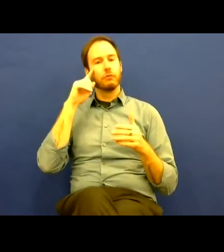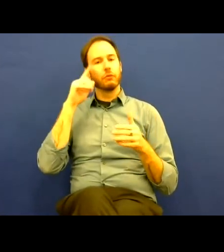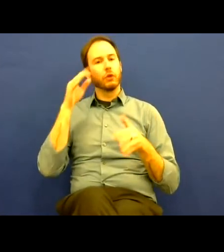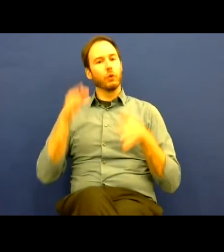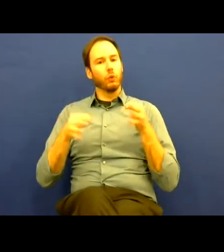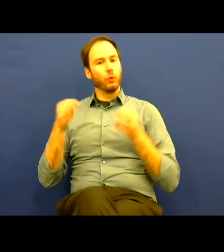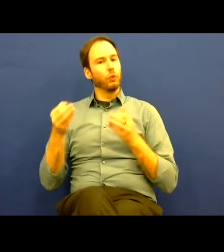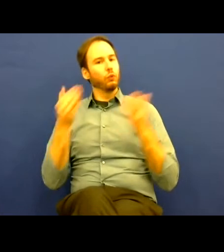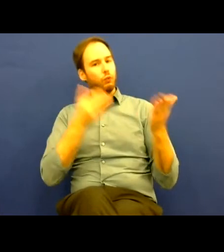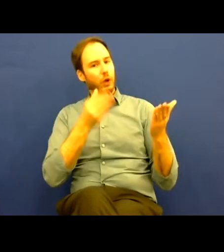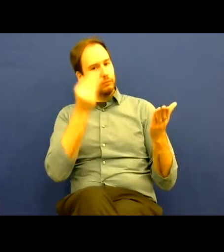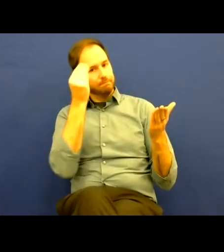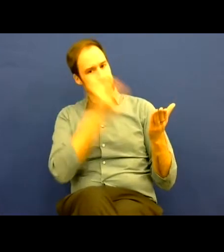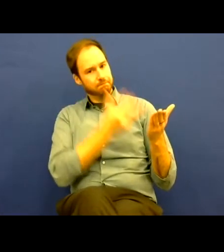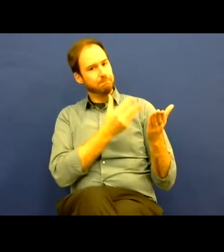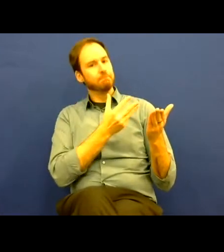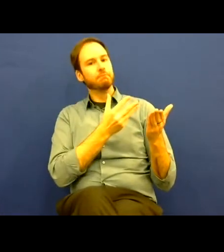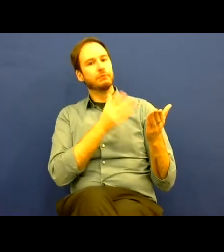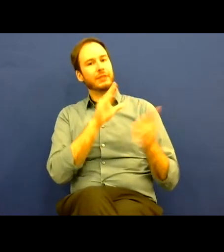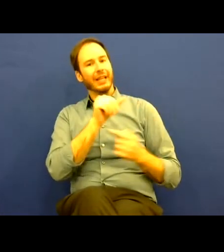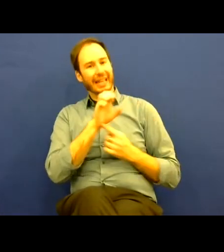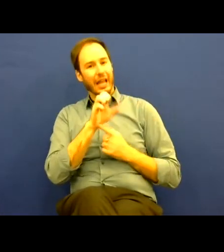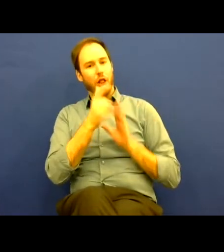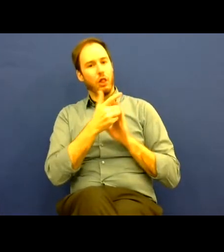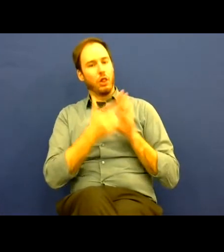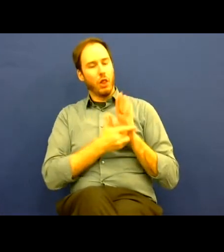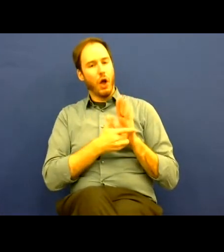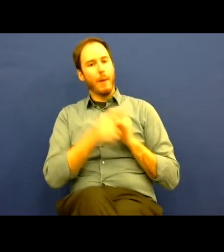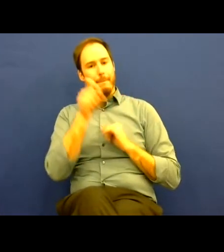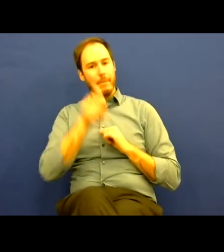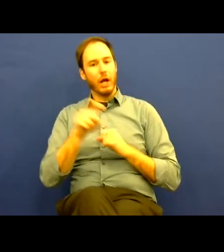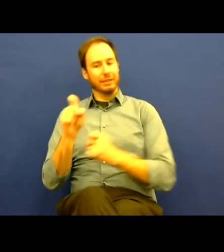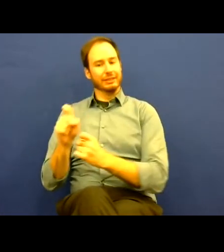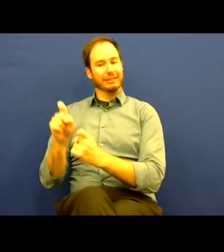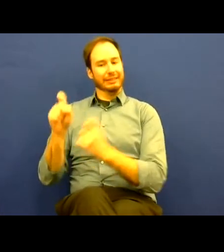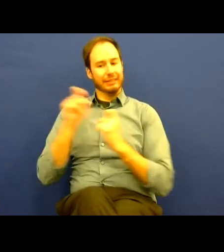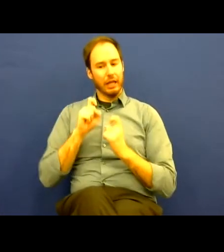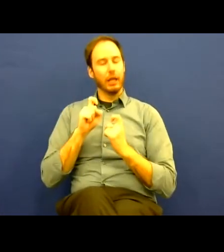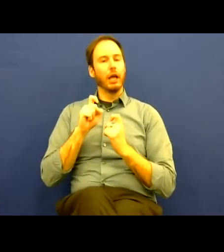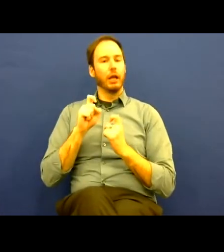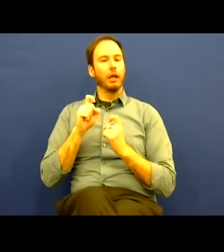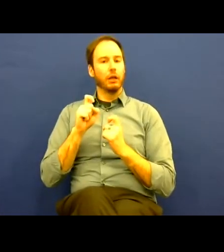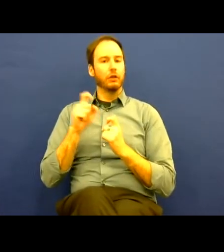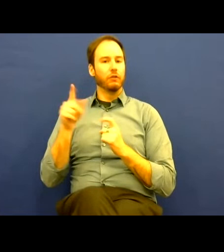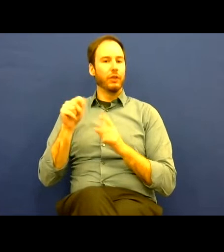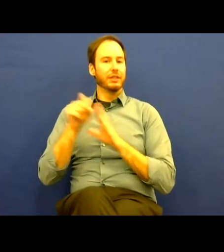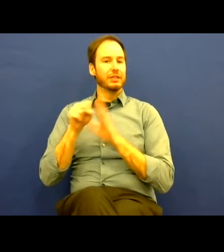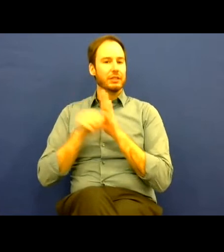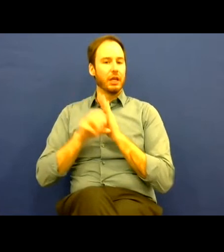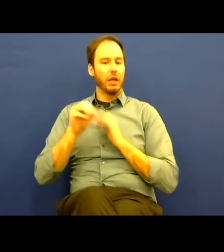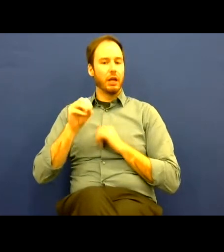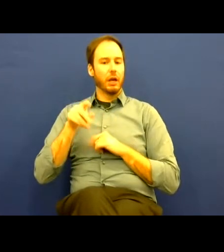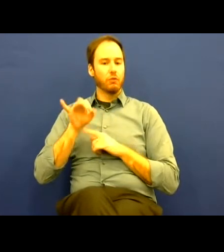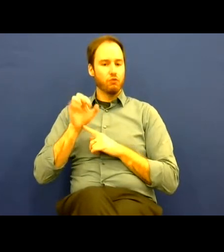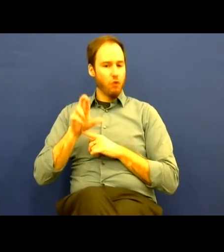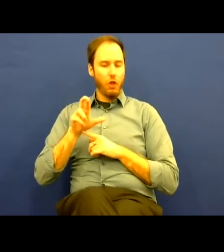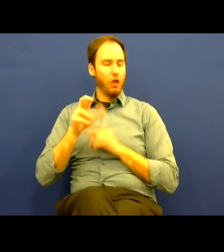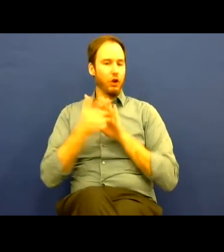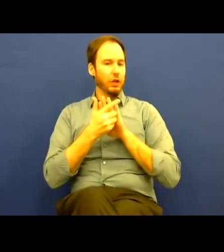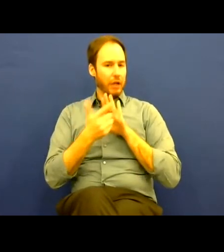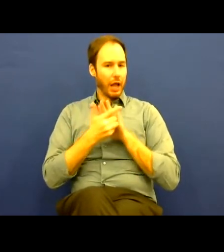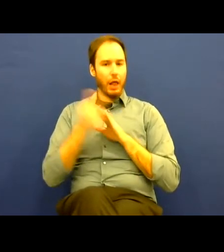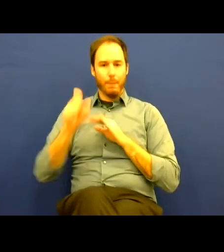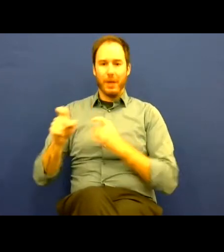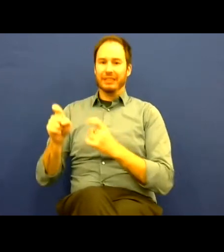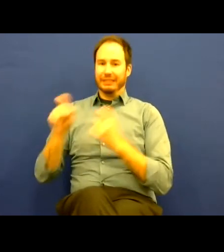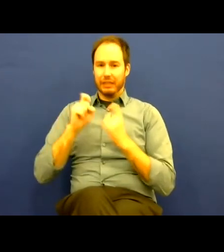our attention, case law and opinion from the state comptroller that made it clear that that's not allowed.